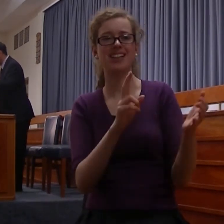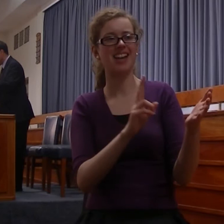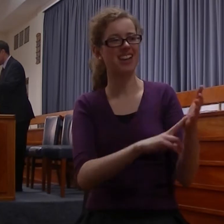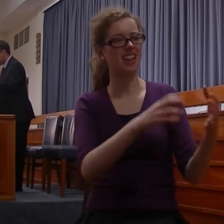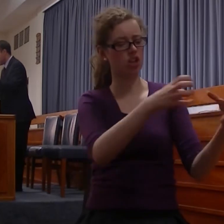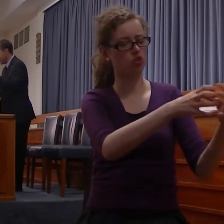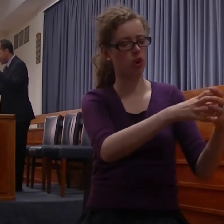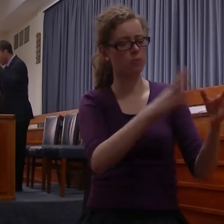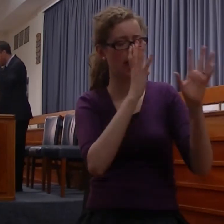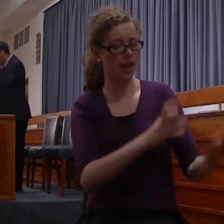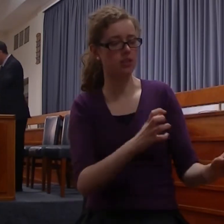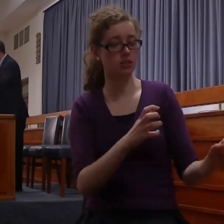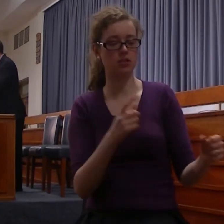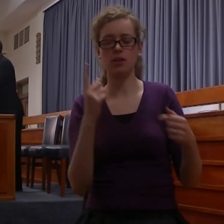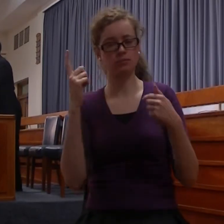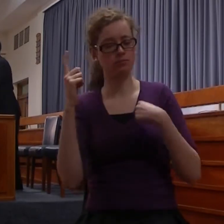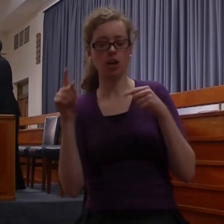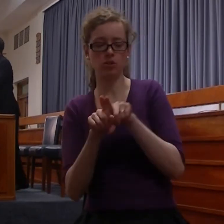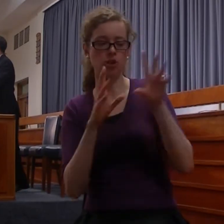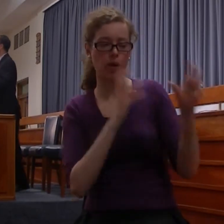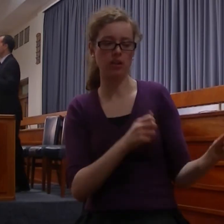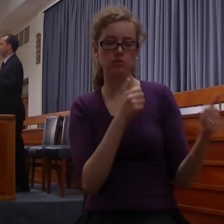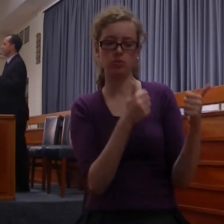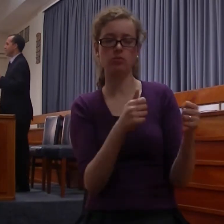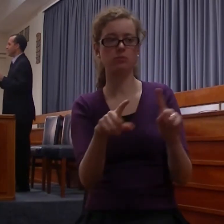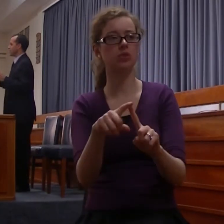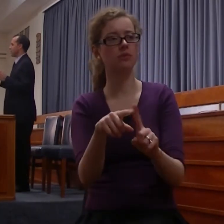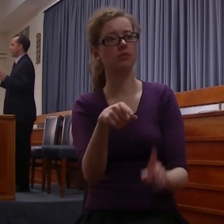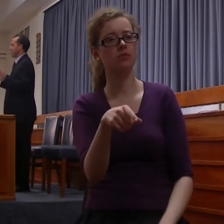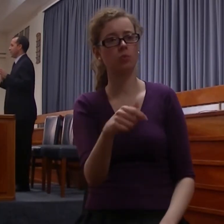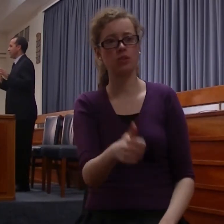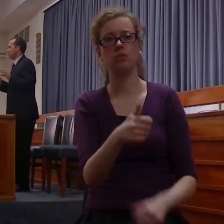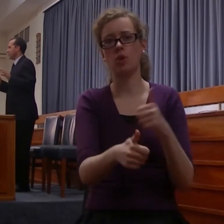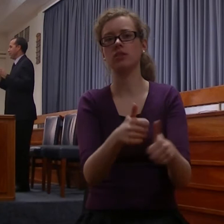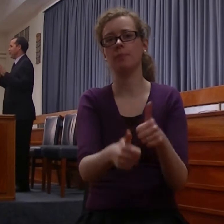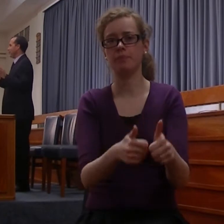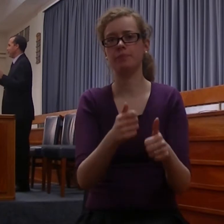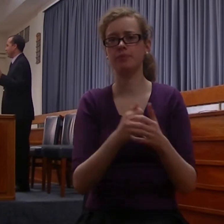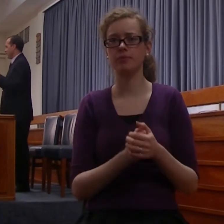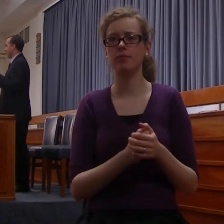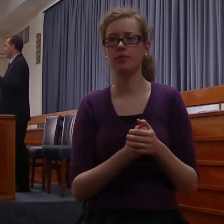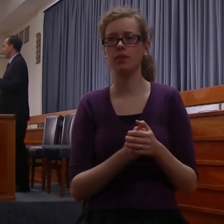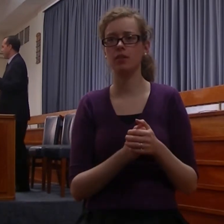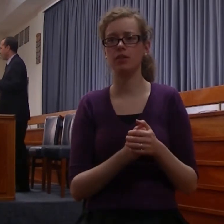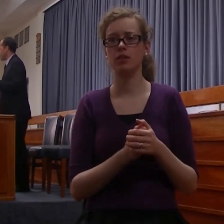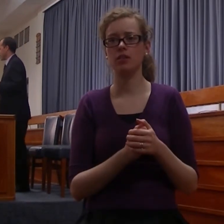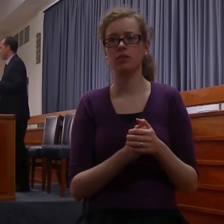thou hast hasted the deeds of the Nicolaitans, which I also hate. So